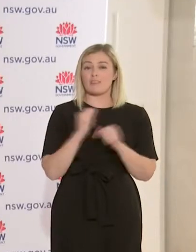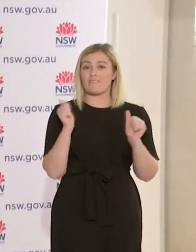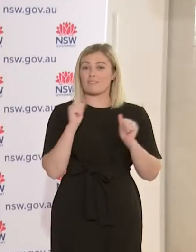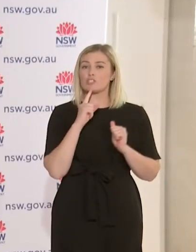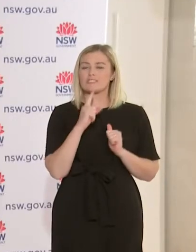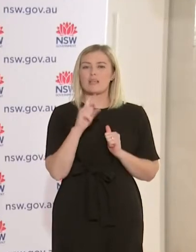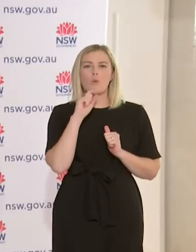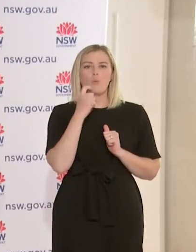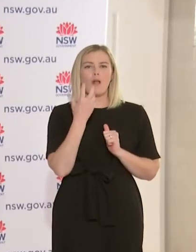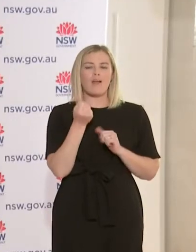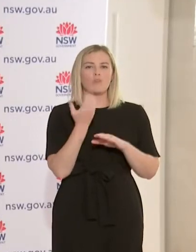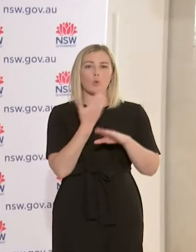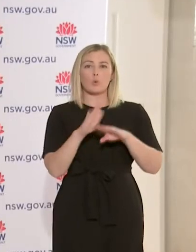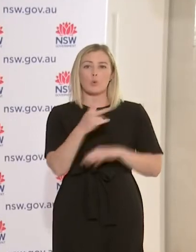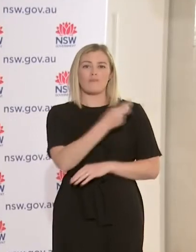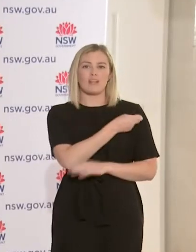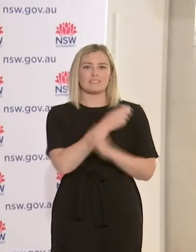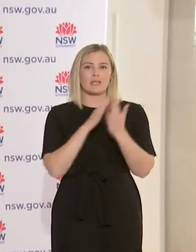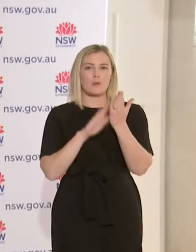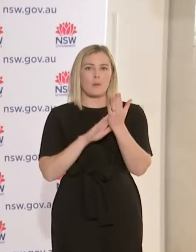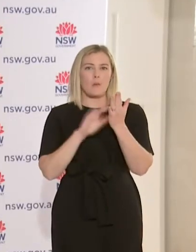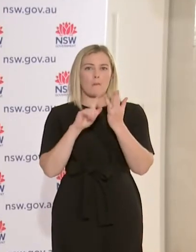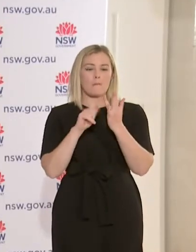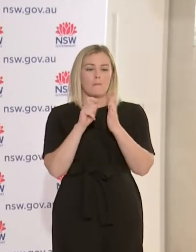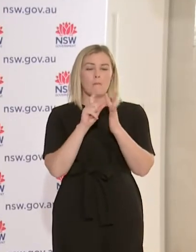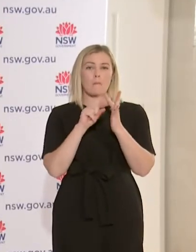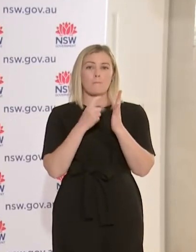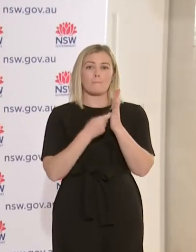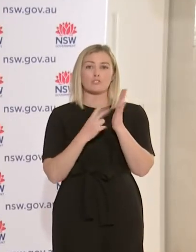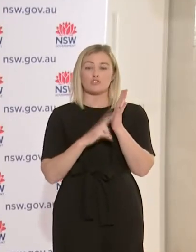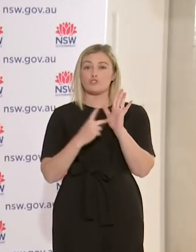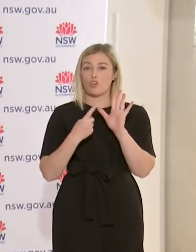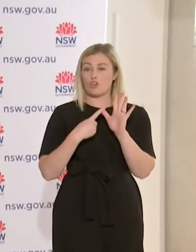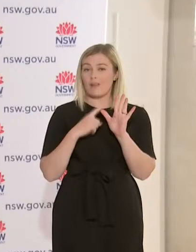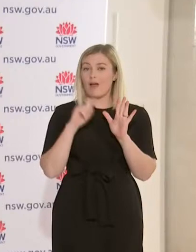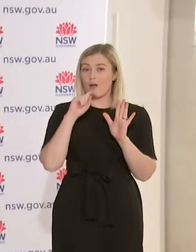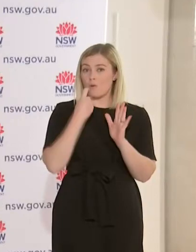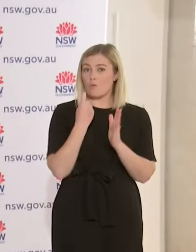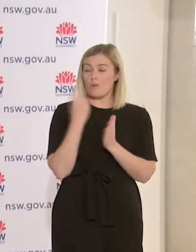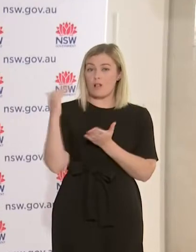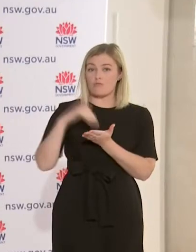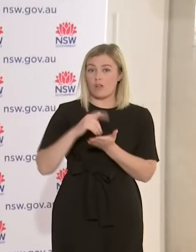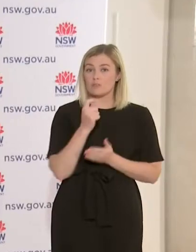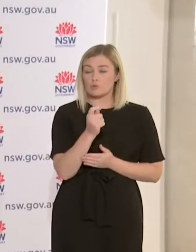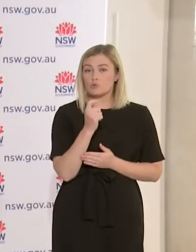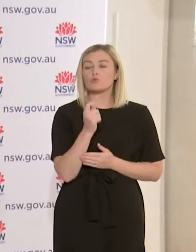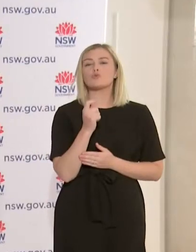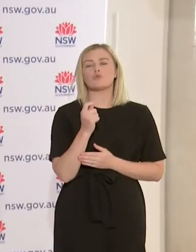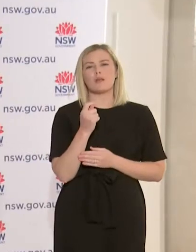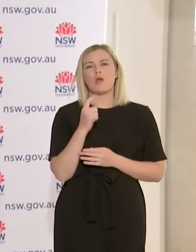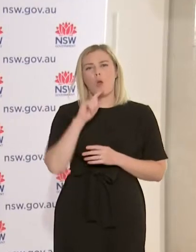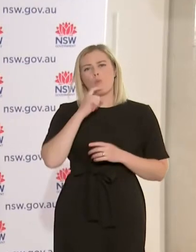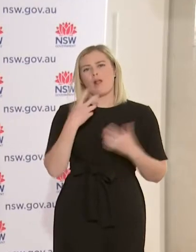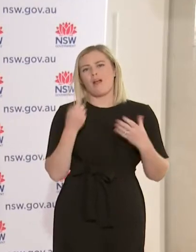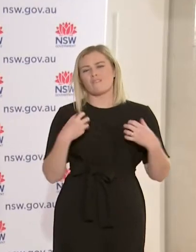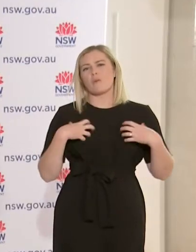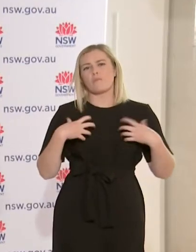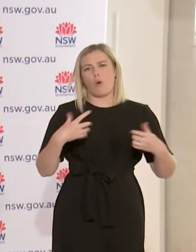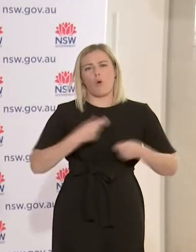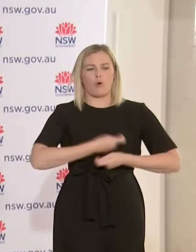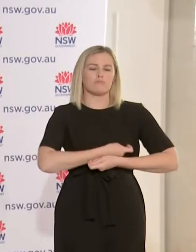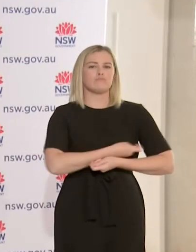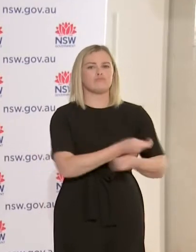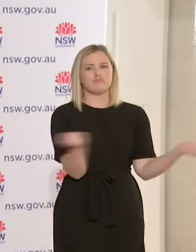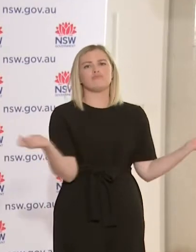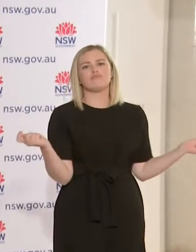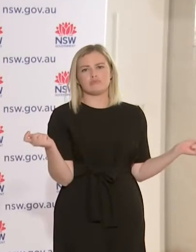that they're increasing Pfizer allocation to GPs and bringing on more general practice. I suspect there will be increases in vaccine